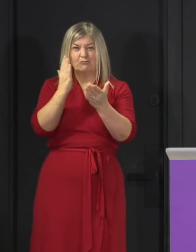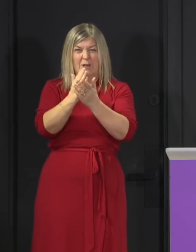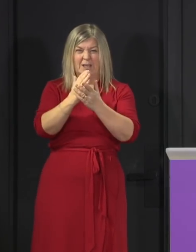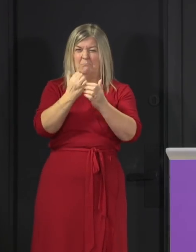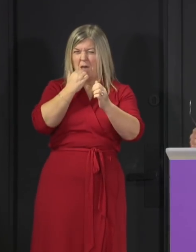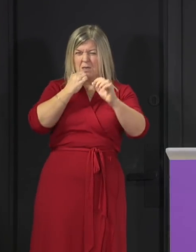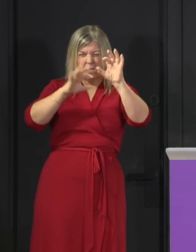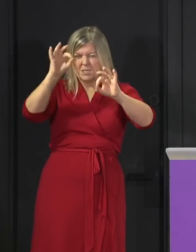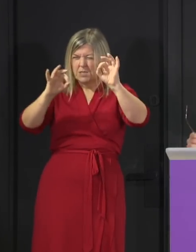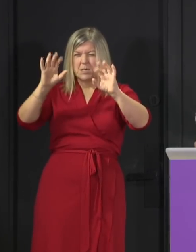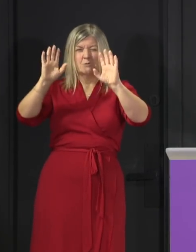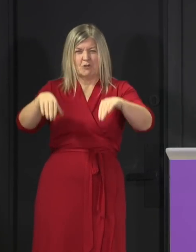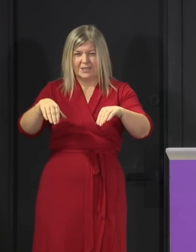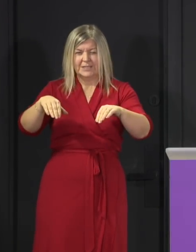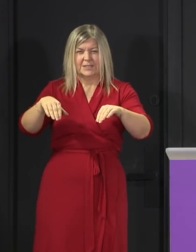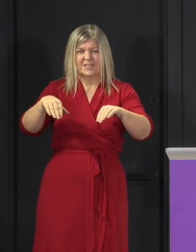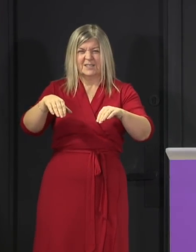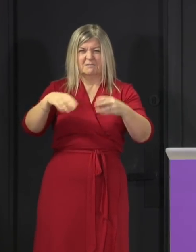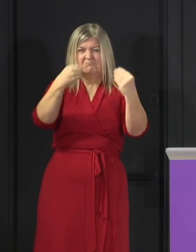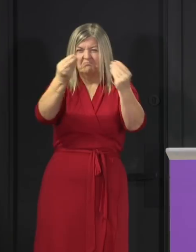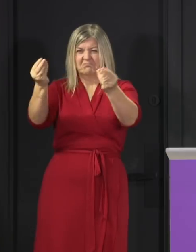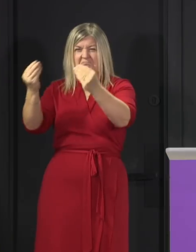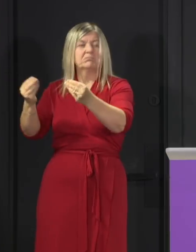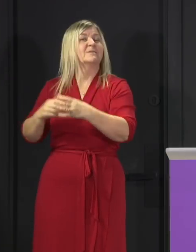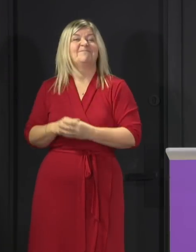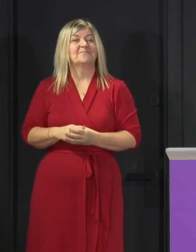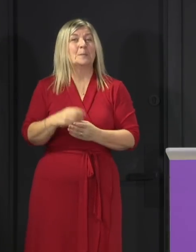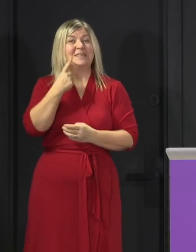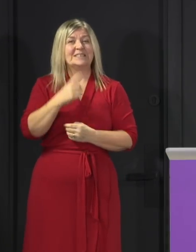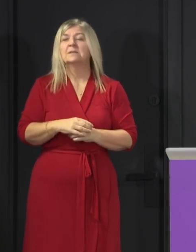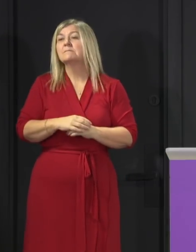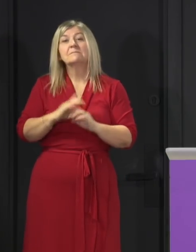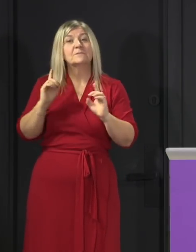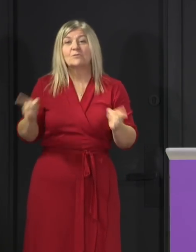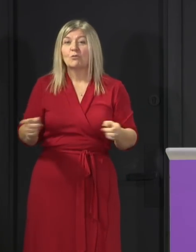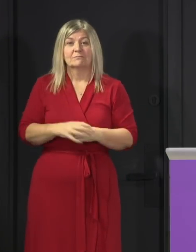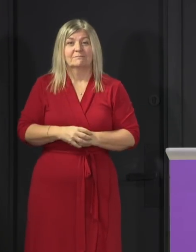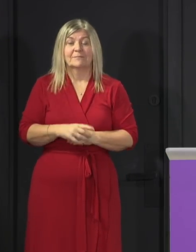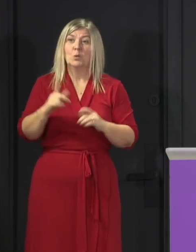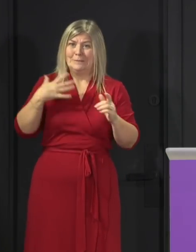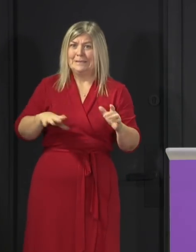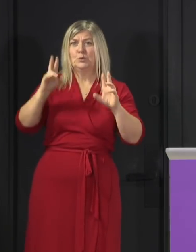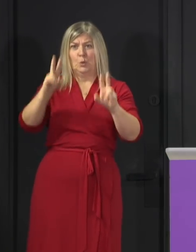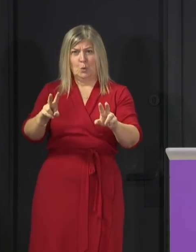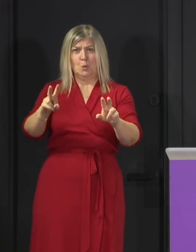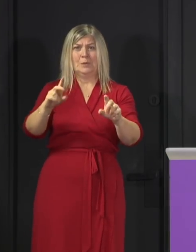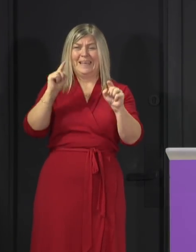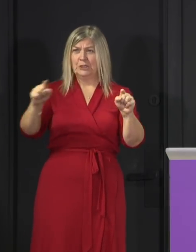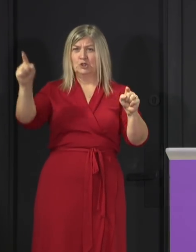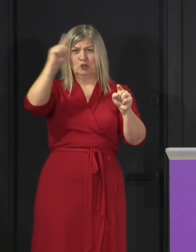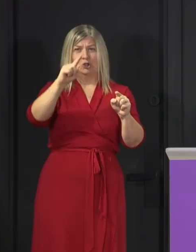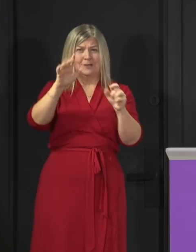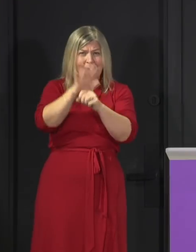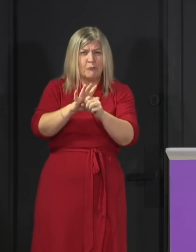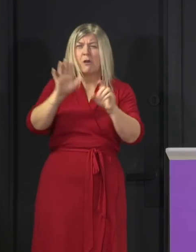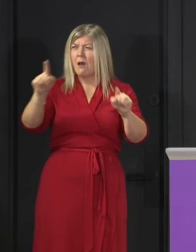it's not. We have to apply lots of judgment to try to get these decisions as right as possible, to stop situation deteriorating,